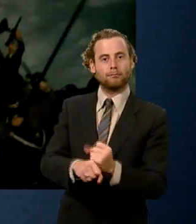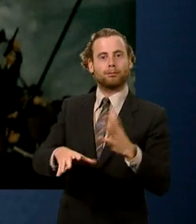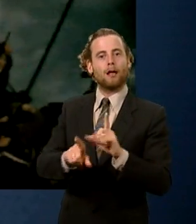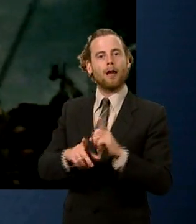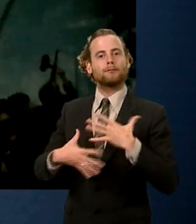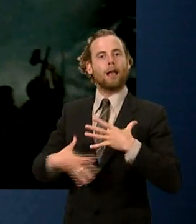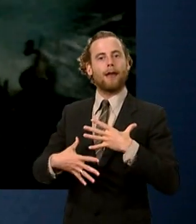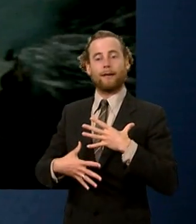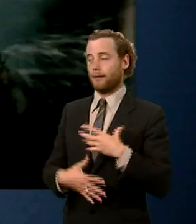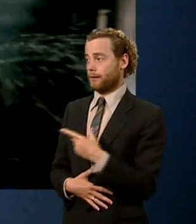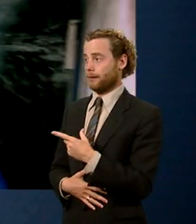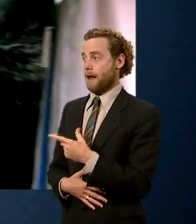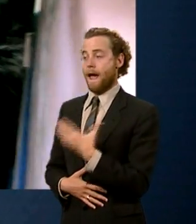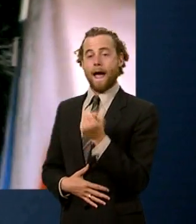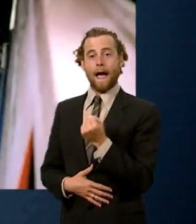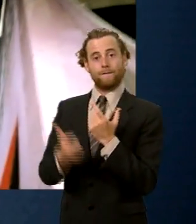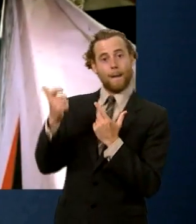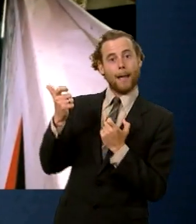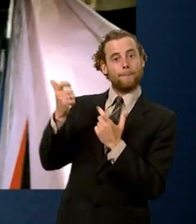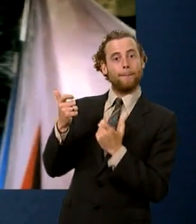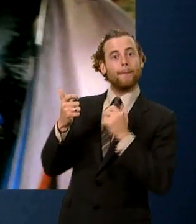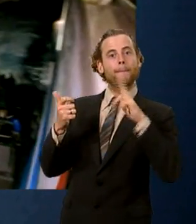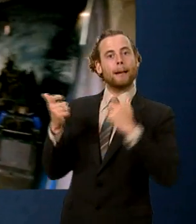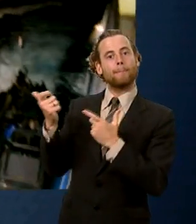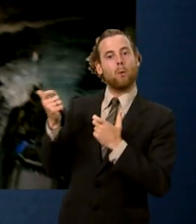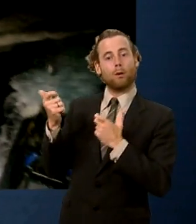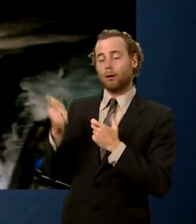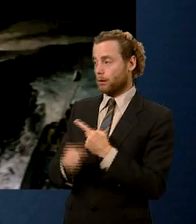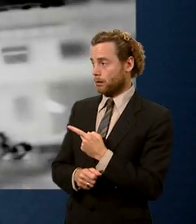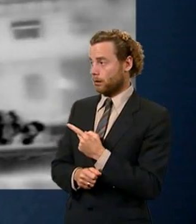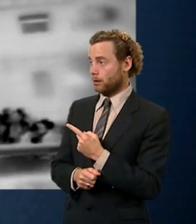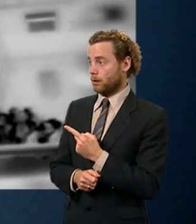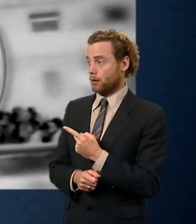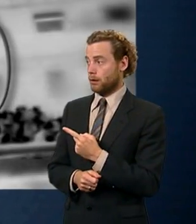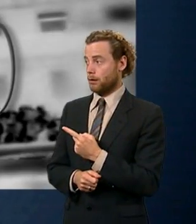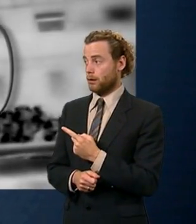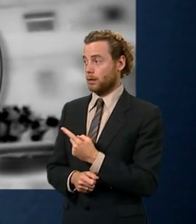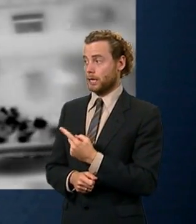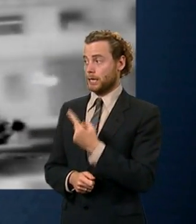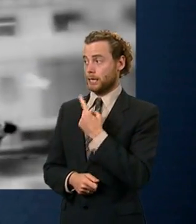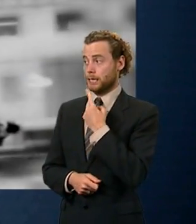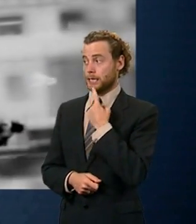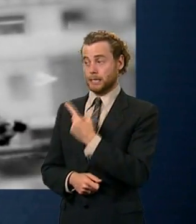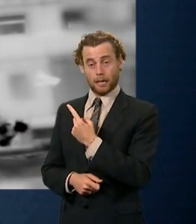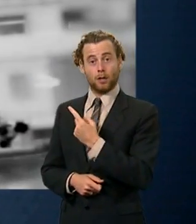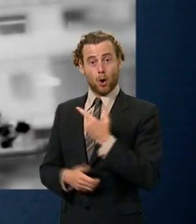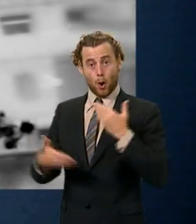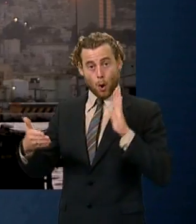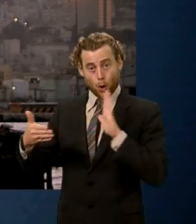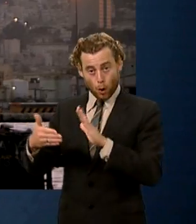were fired by Lieutenant A and the others. We came close, we put a ladder up to the side of the